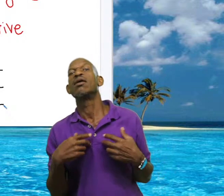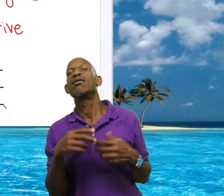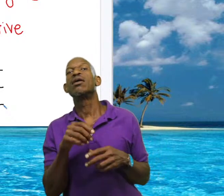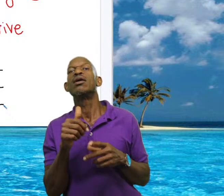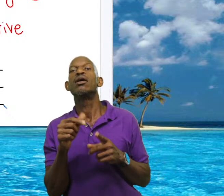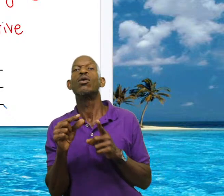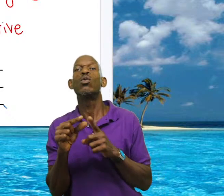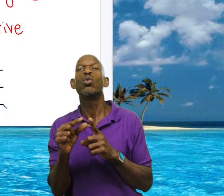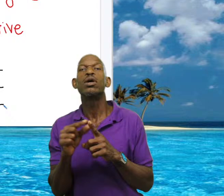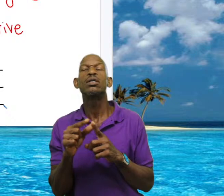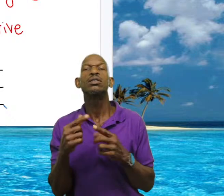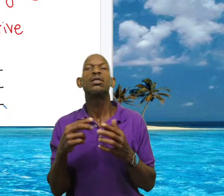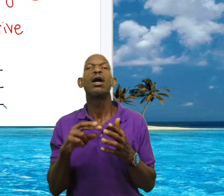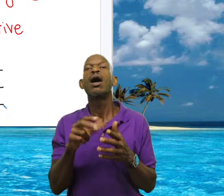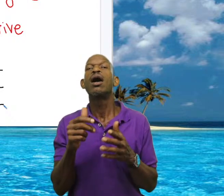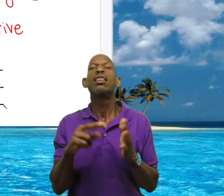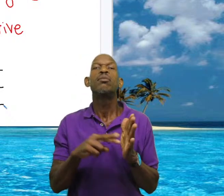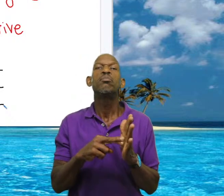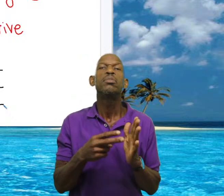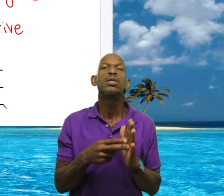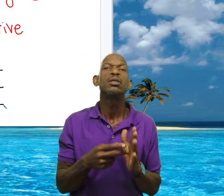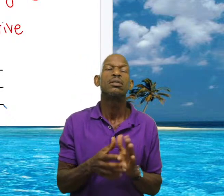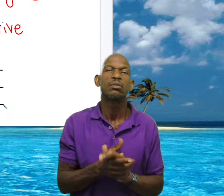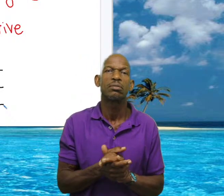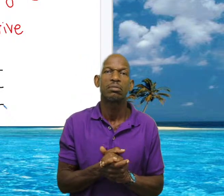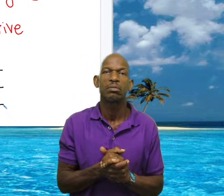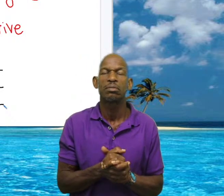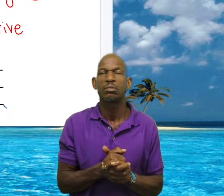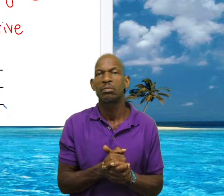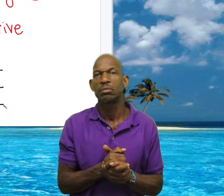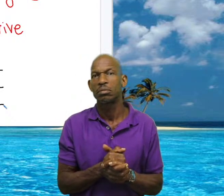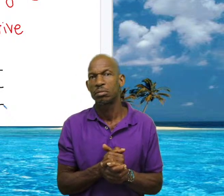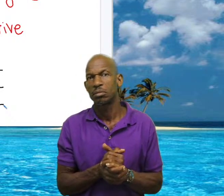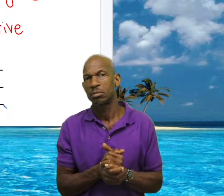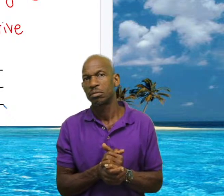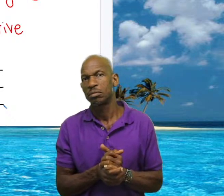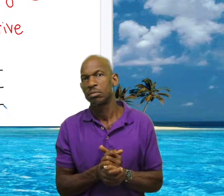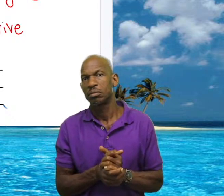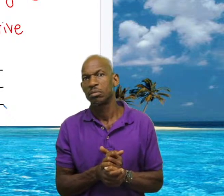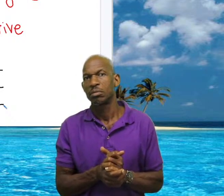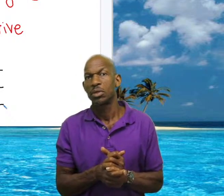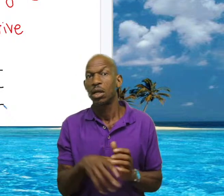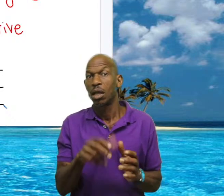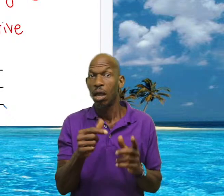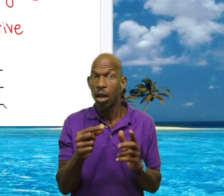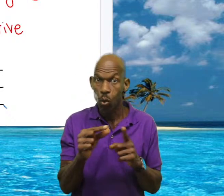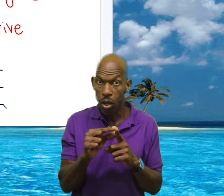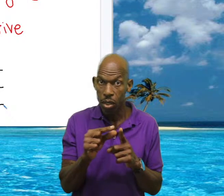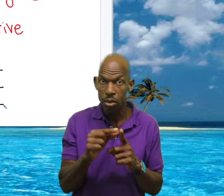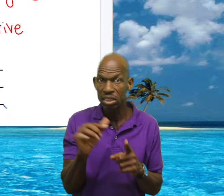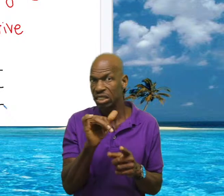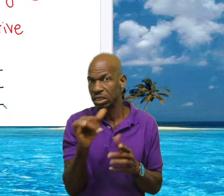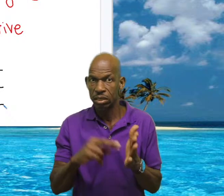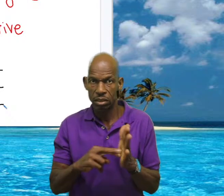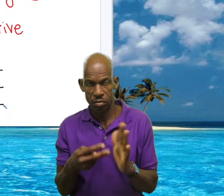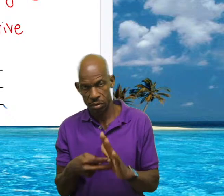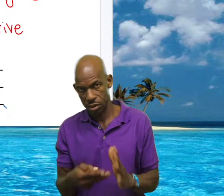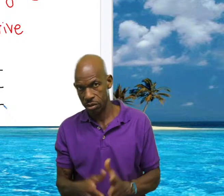other meaning, the same meaning as this word. So this is the simple words that you know. These are the simple words. So when you